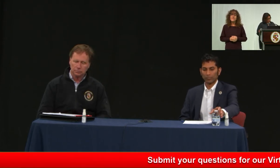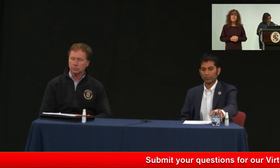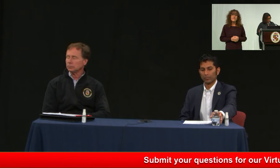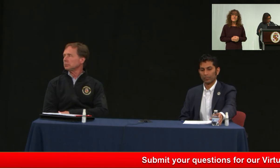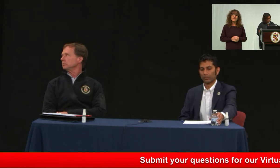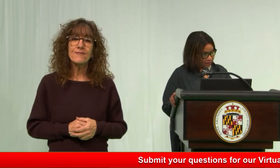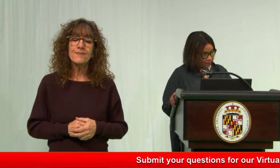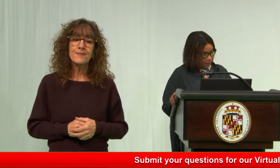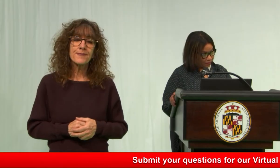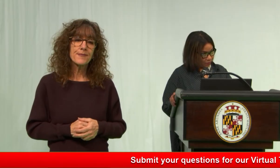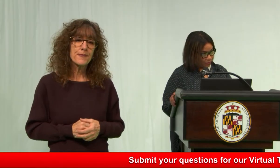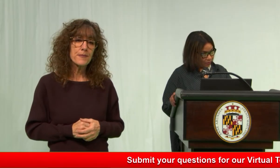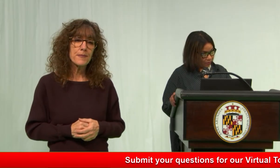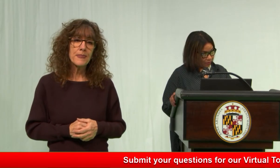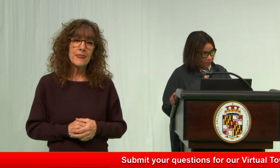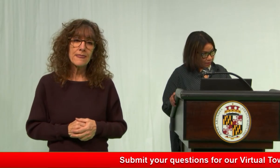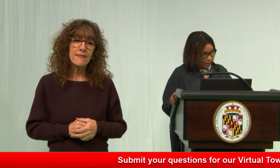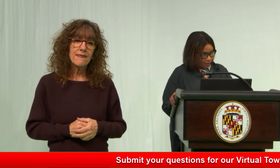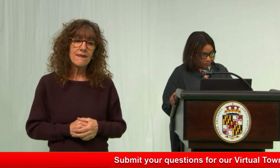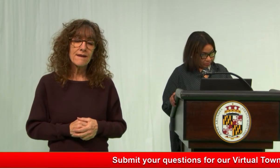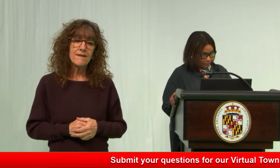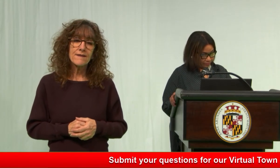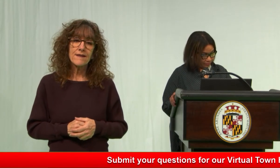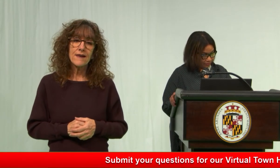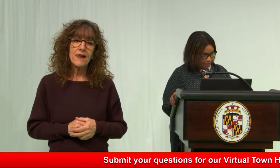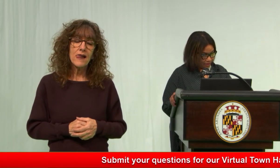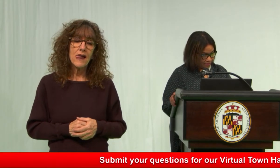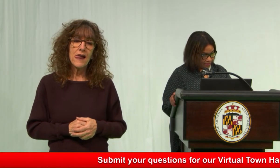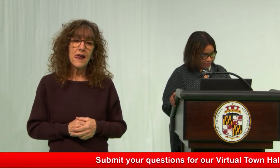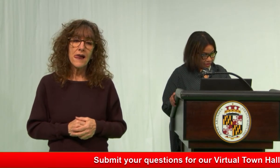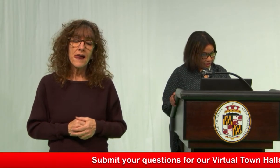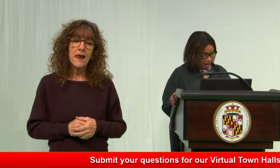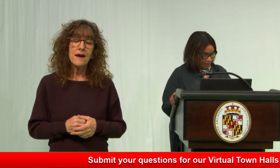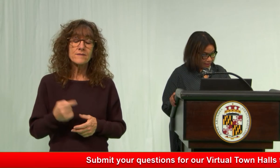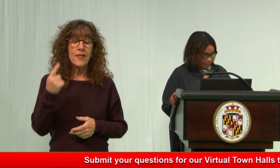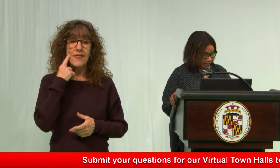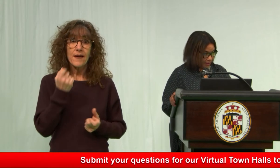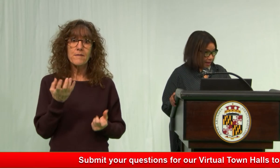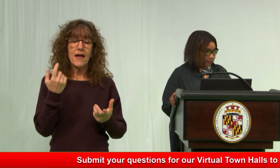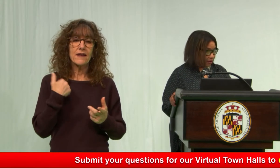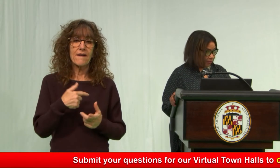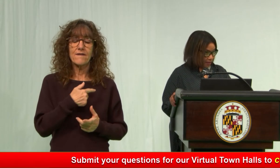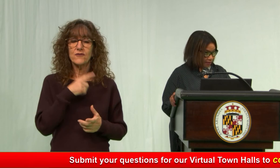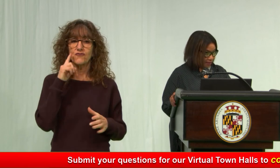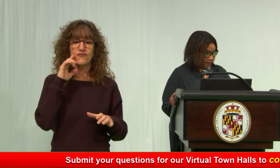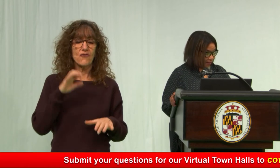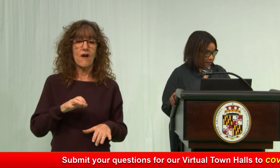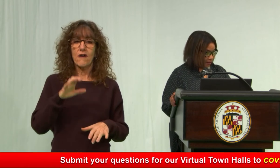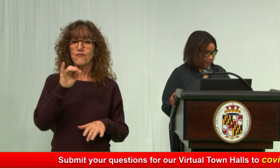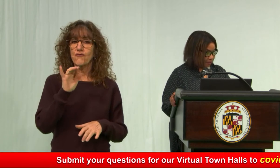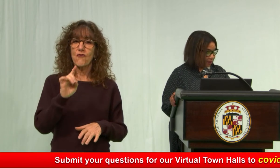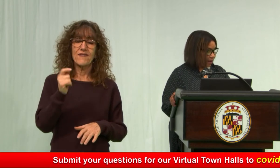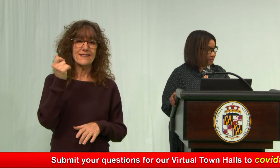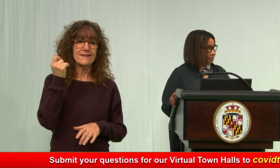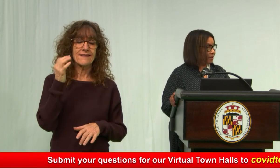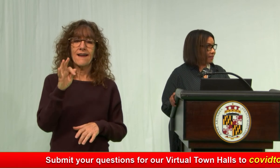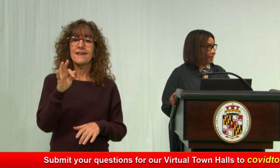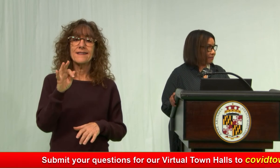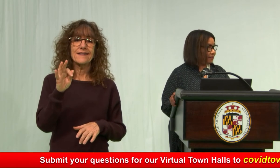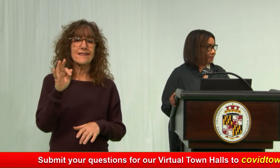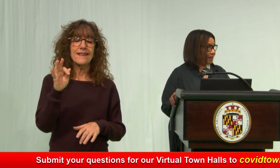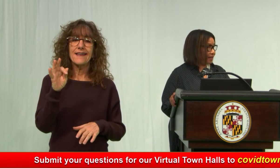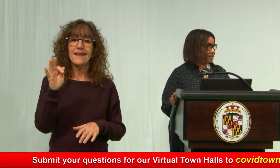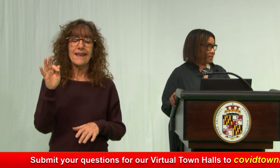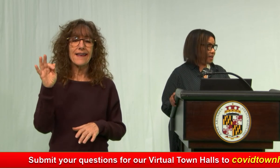I think some of us were just shocked that COVID-19 could claim the lives of